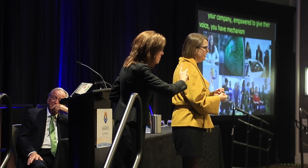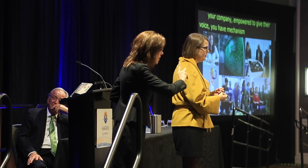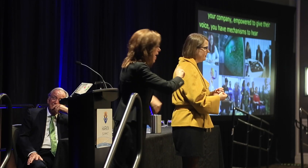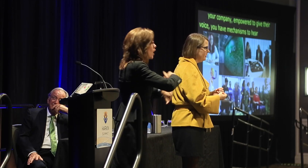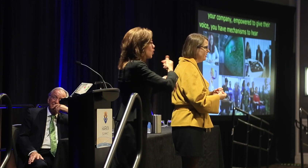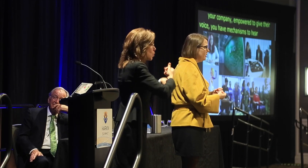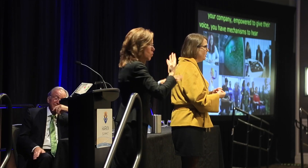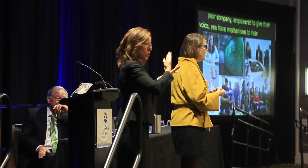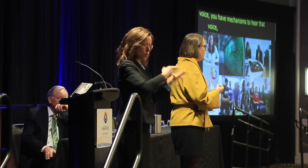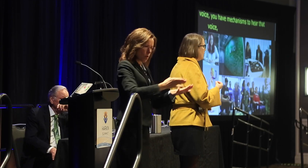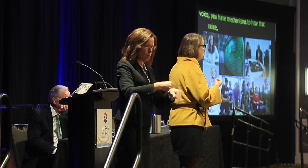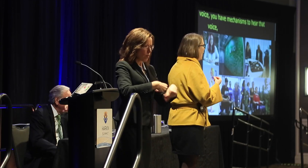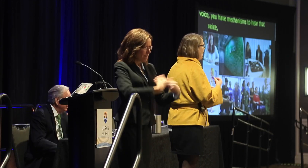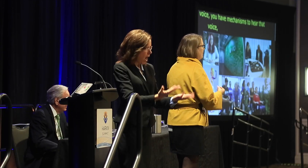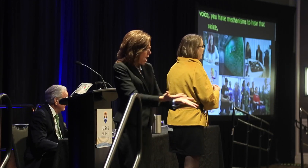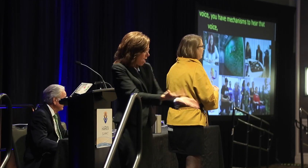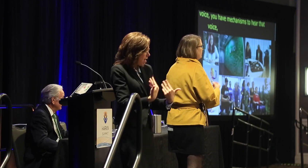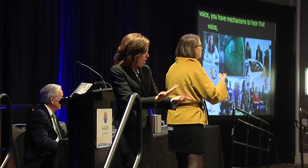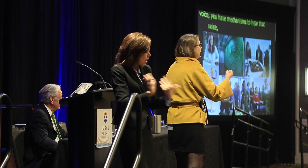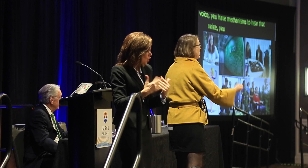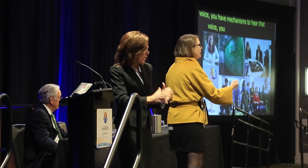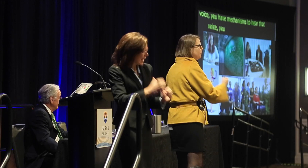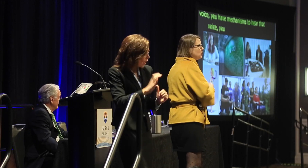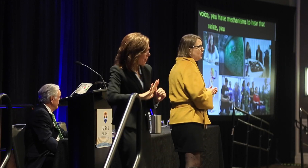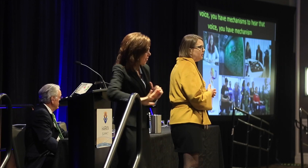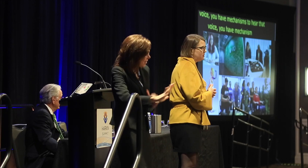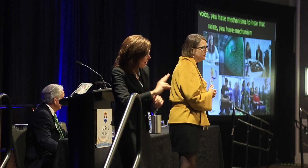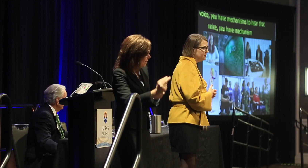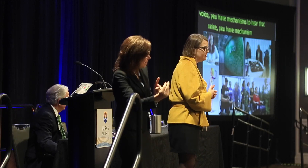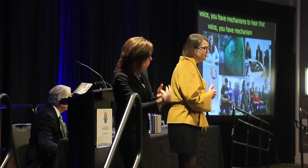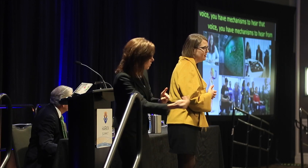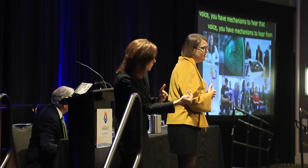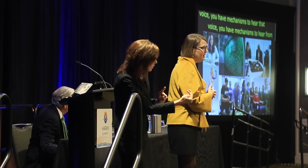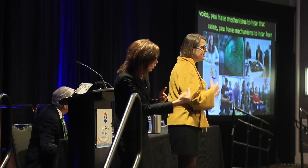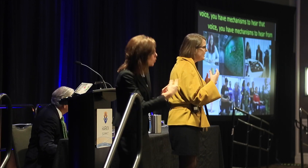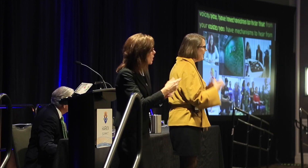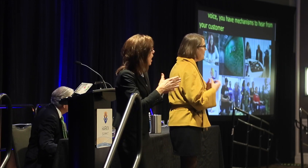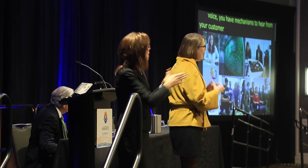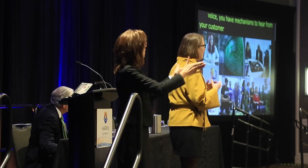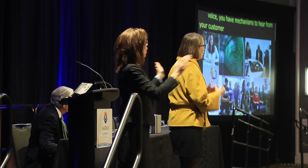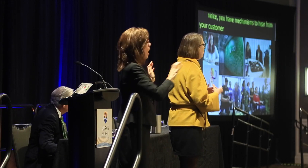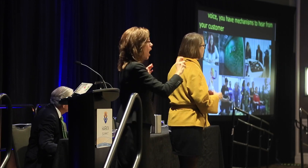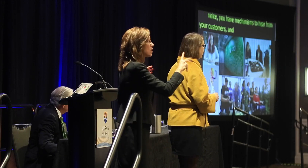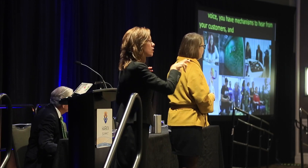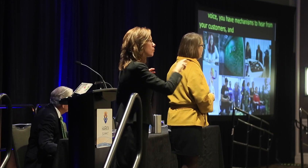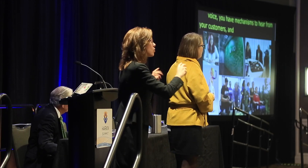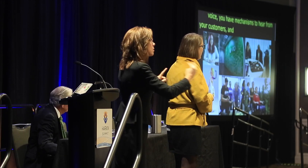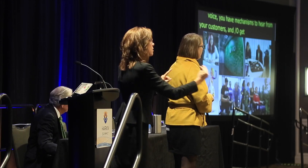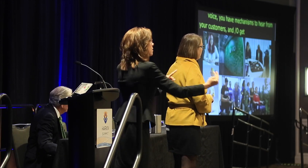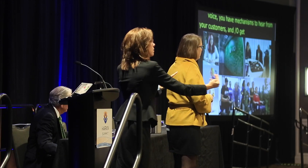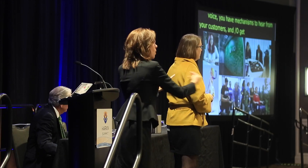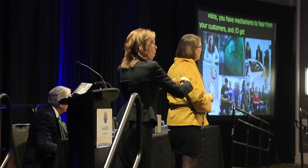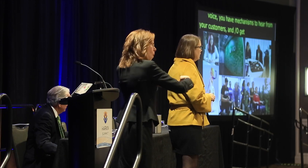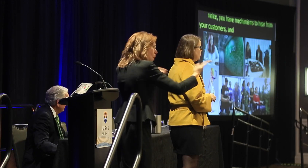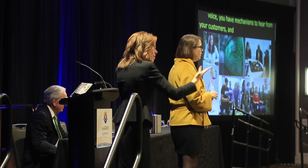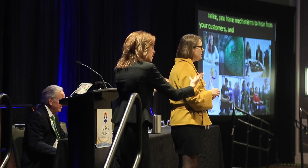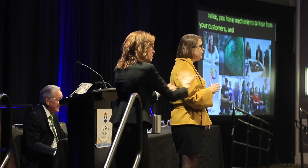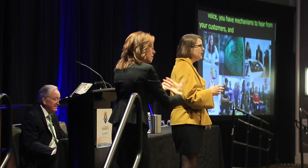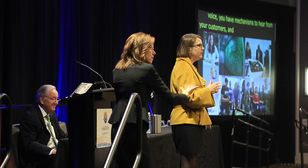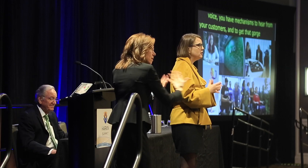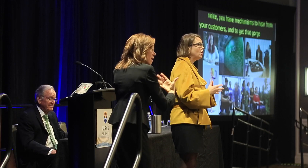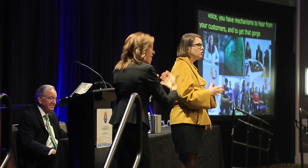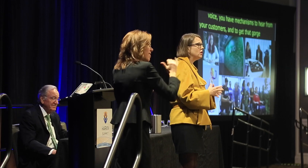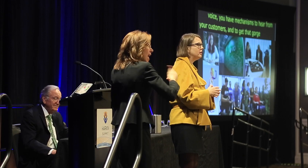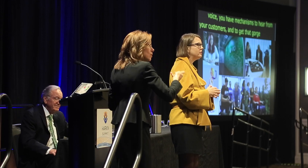that voice. You have mechanisms to hear from your customers and to get that gold dust feedback. You